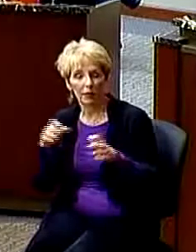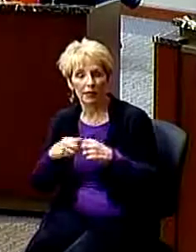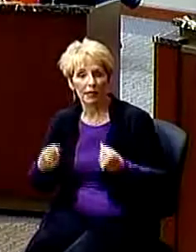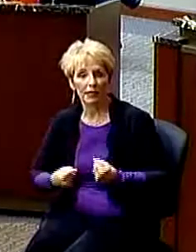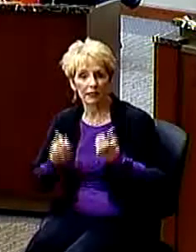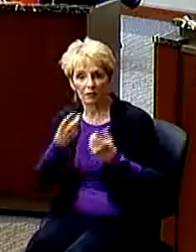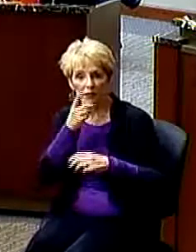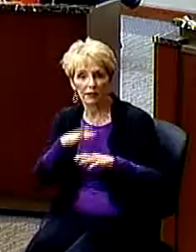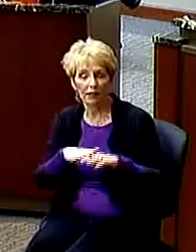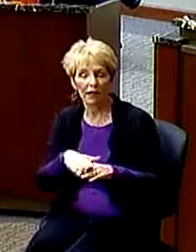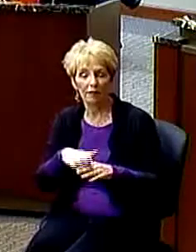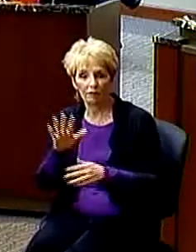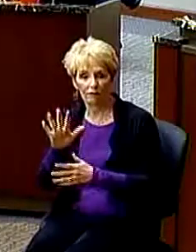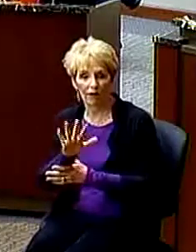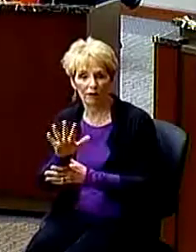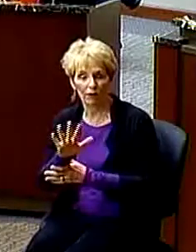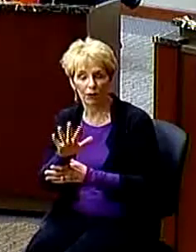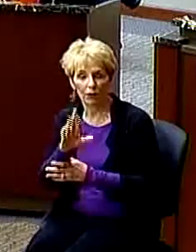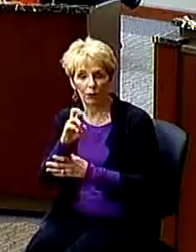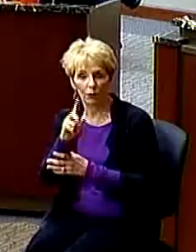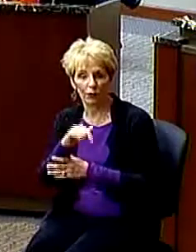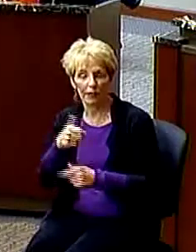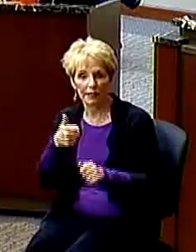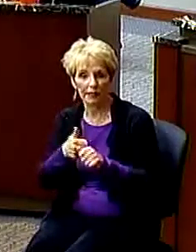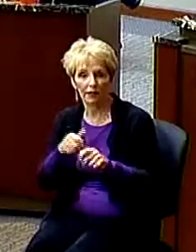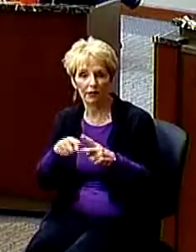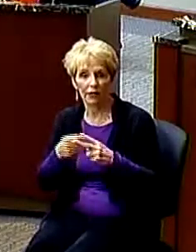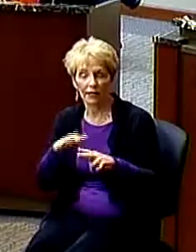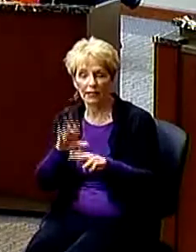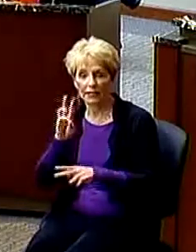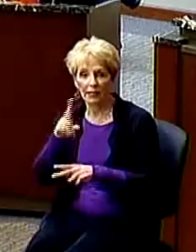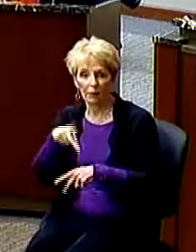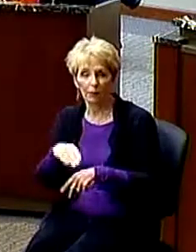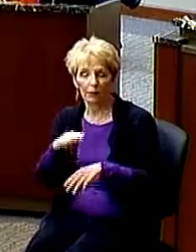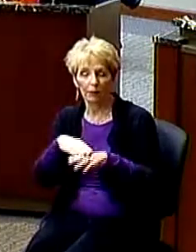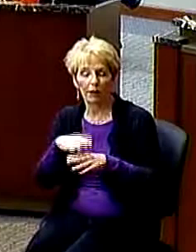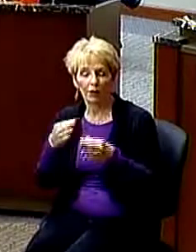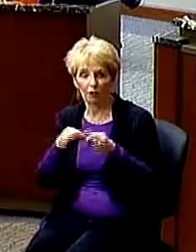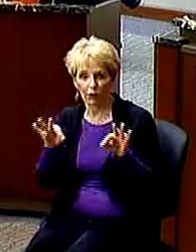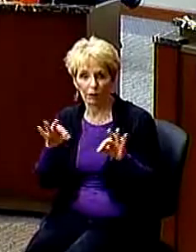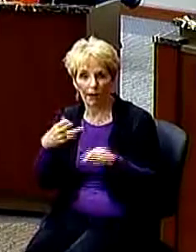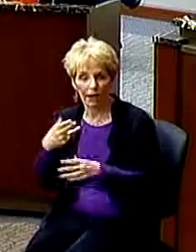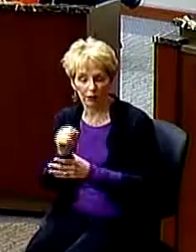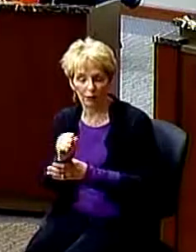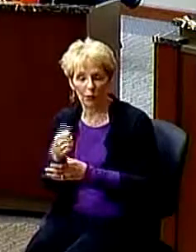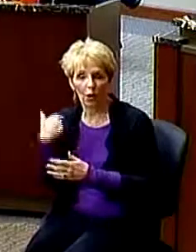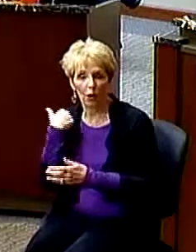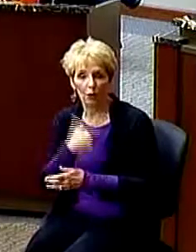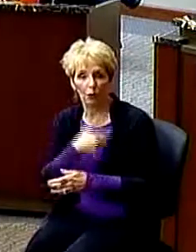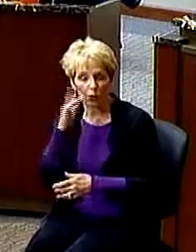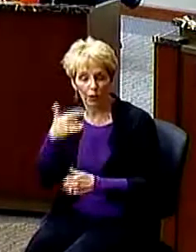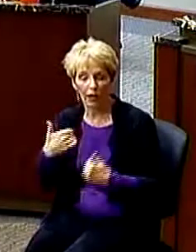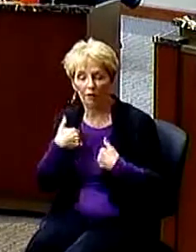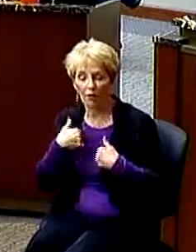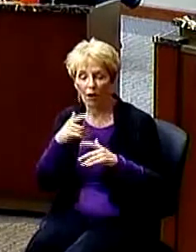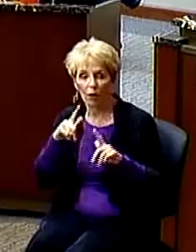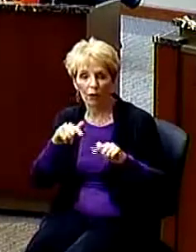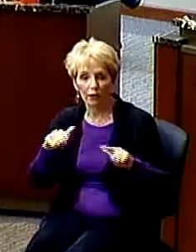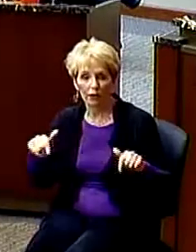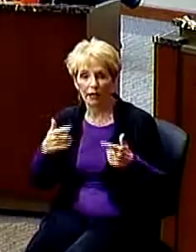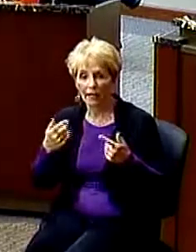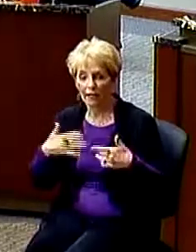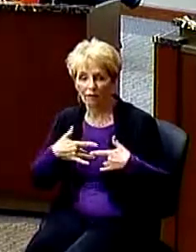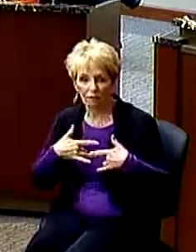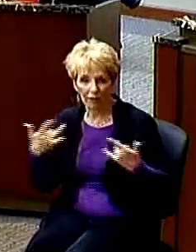Dinner is at 5 o'clock, and the relay itself will start at 6 p.m. at Freedom High School. And we will have all kinds of